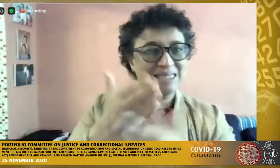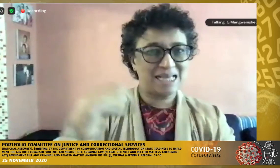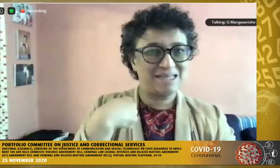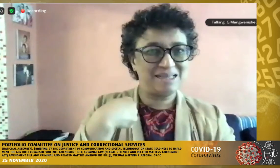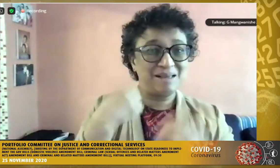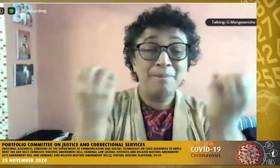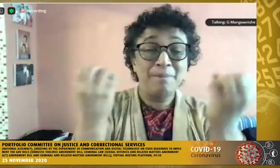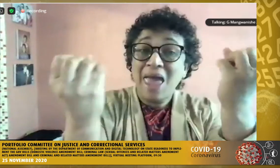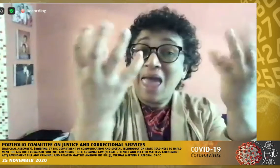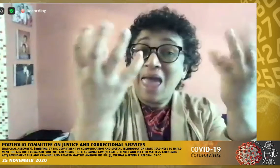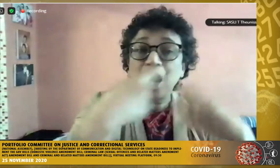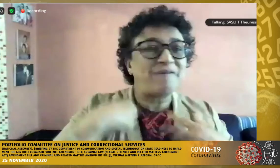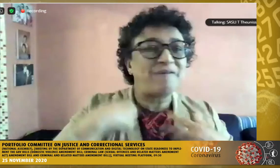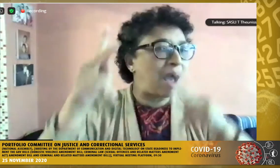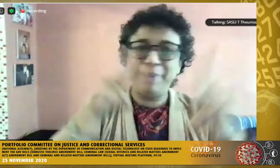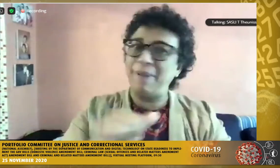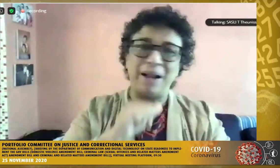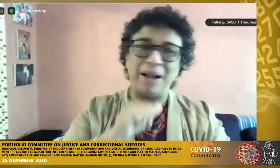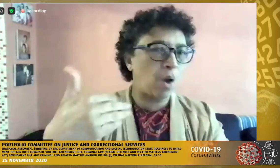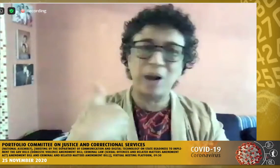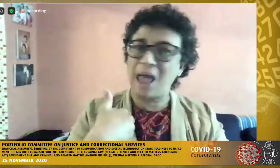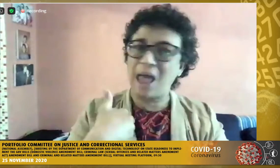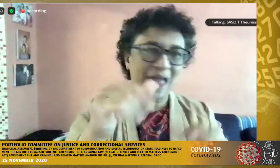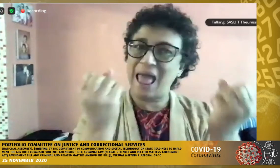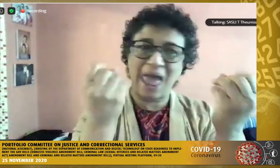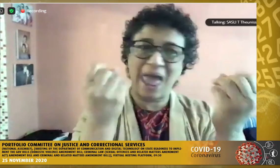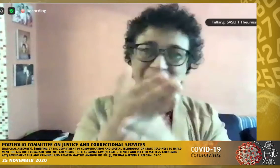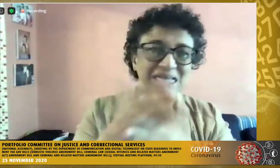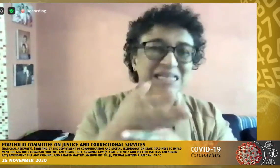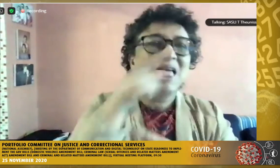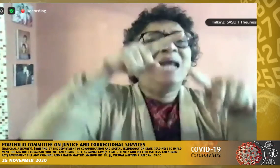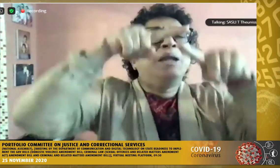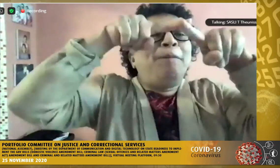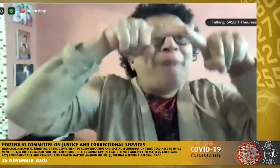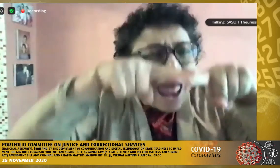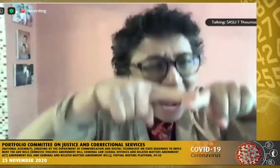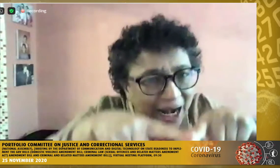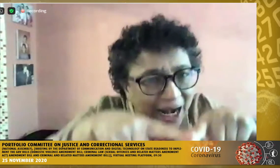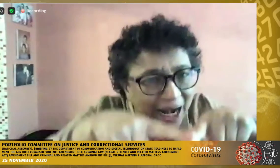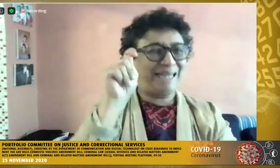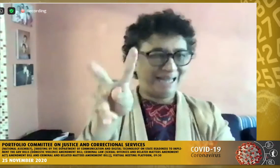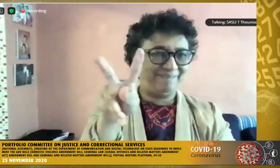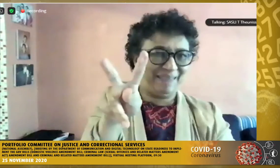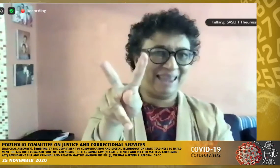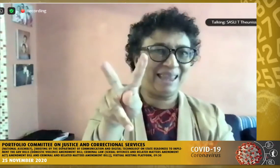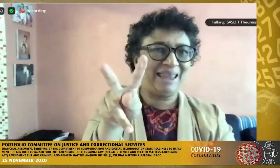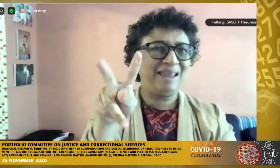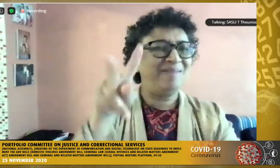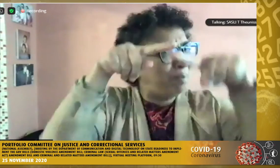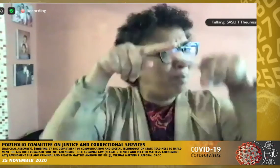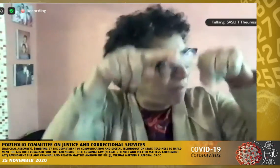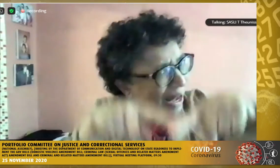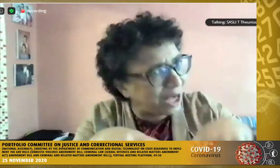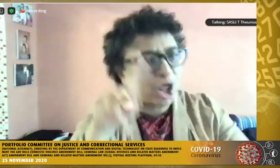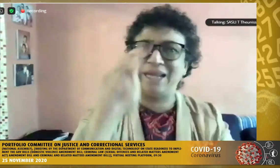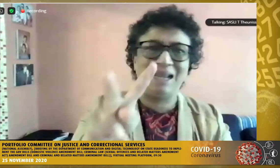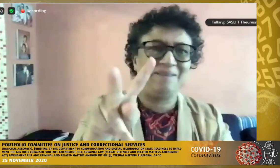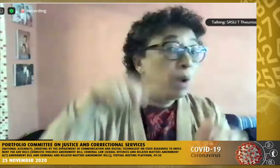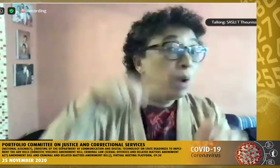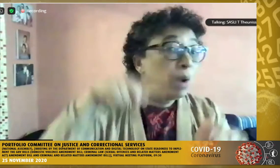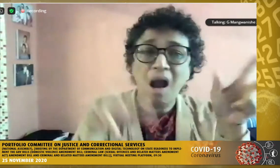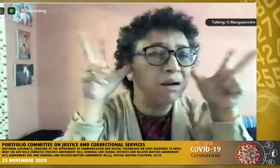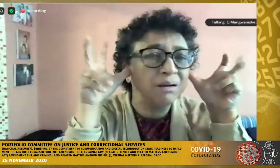subtitles. But I have that access. Many of our people don't have that kind of access, and they depend heavily